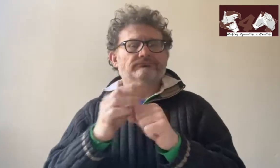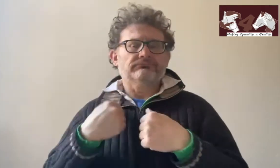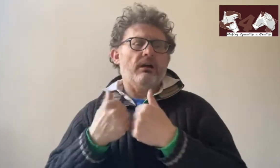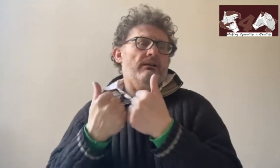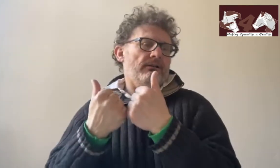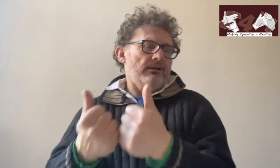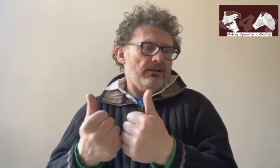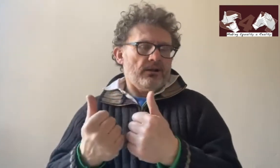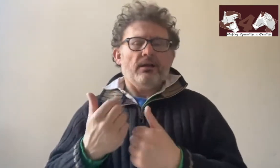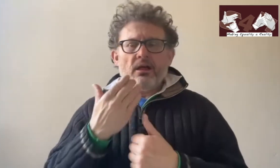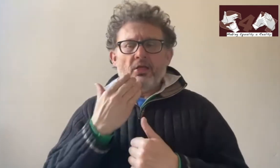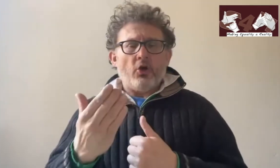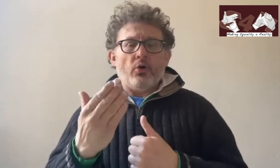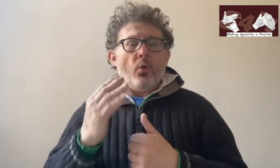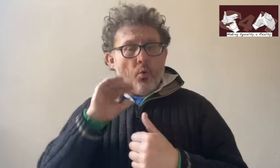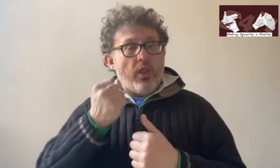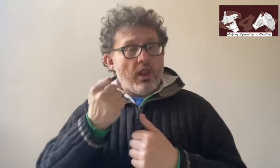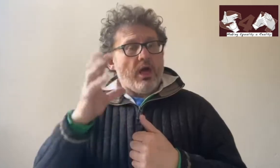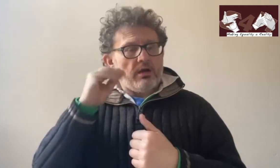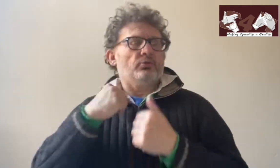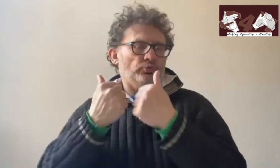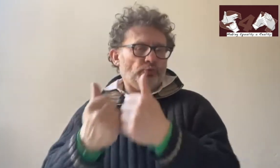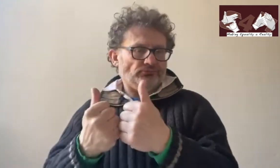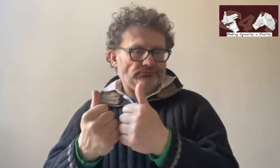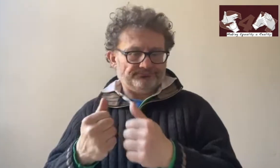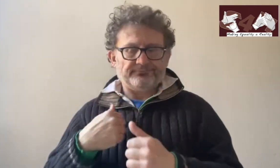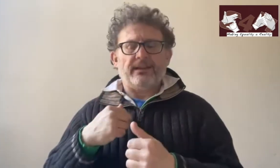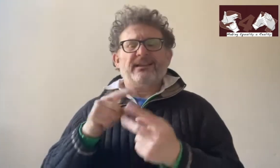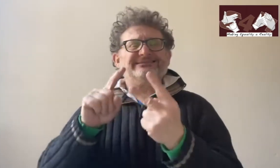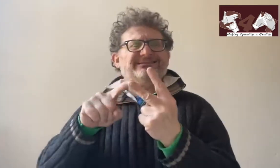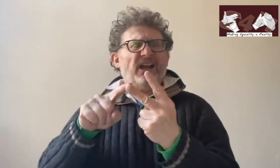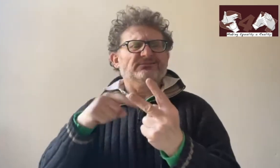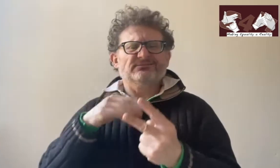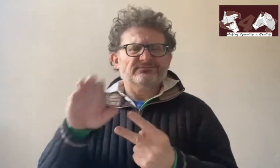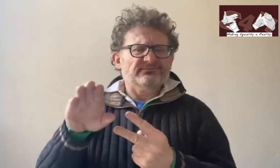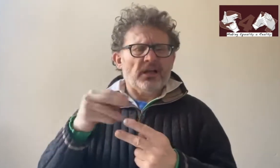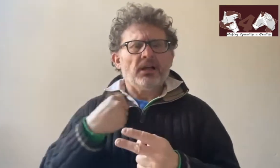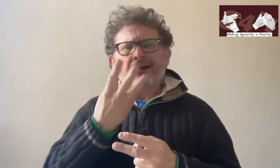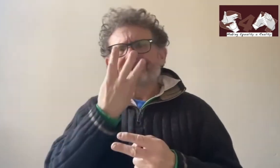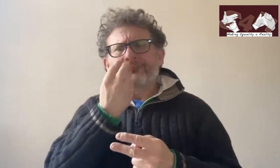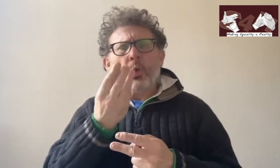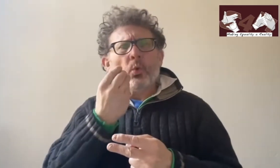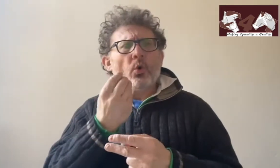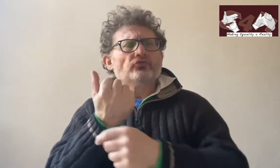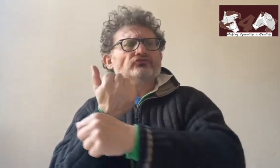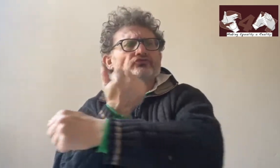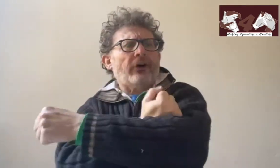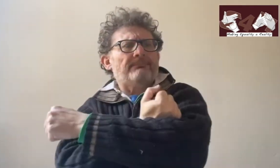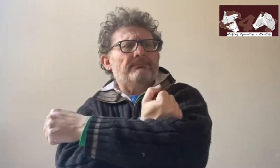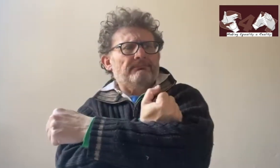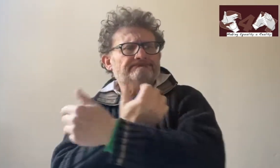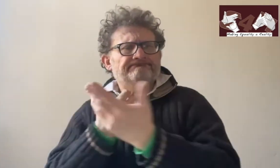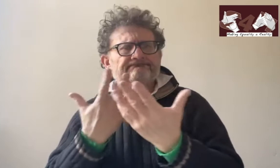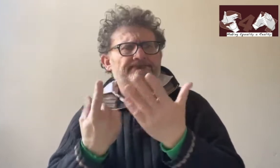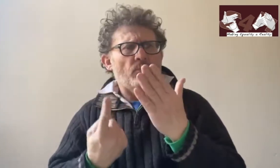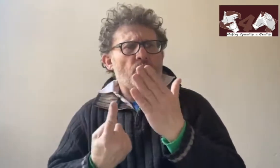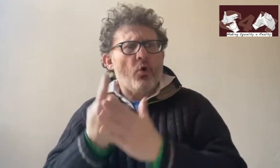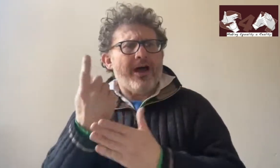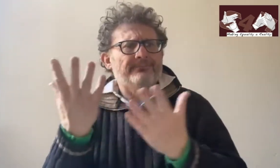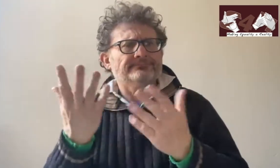would let me know in due course as to when that would happen. And then I said, oh, actually, when will my flu